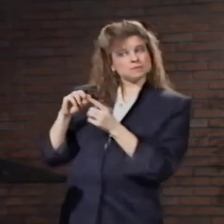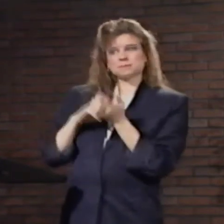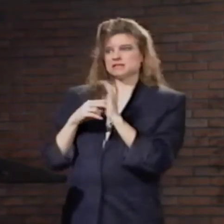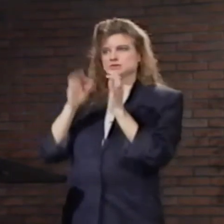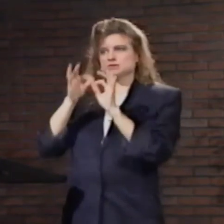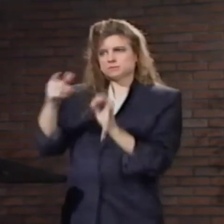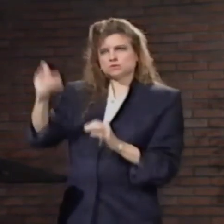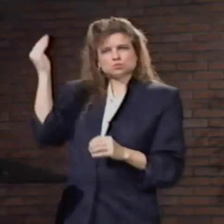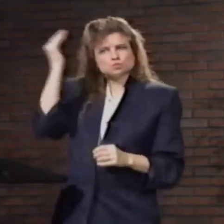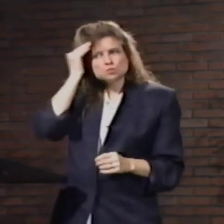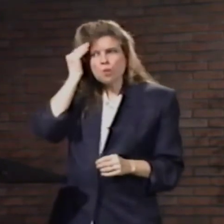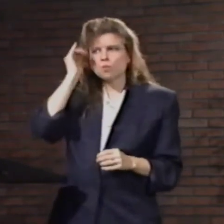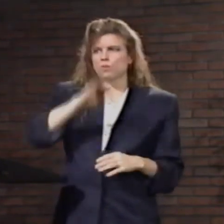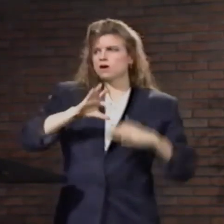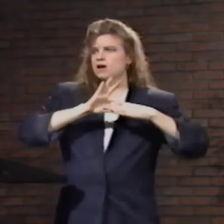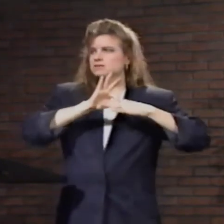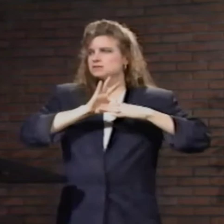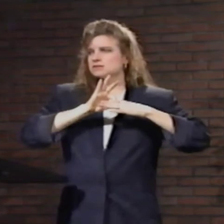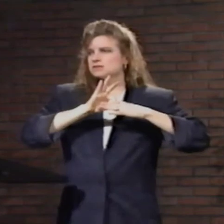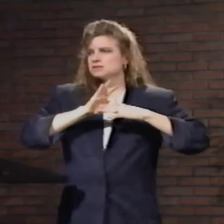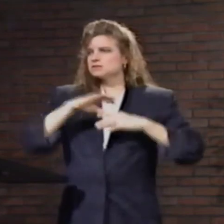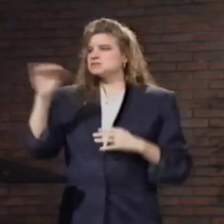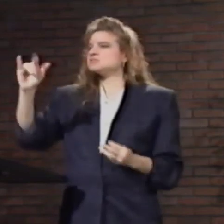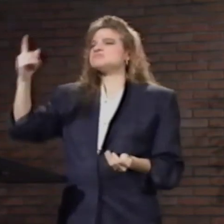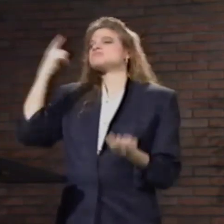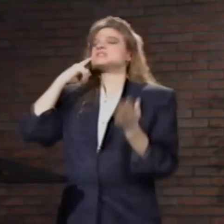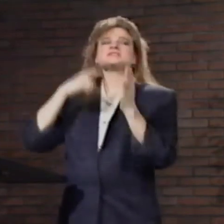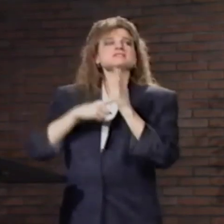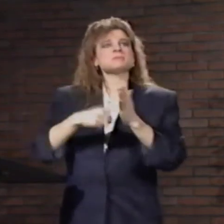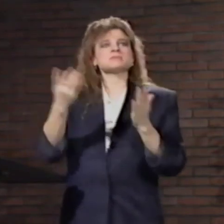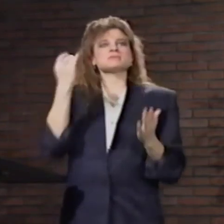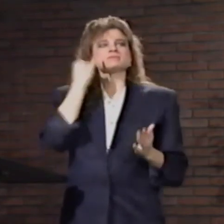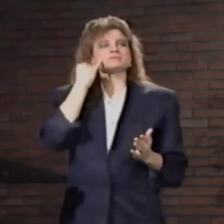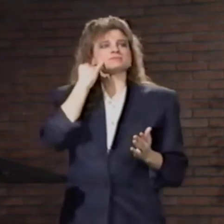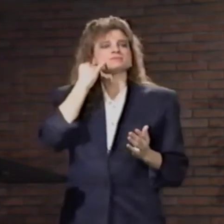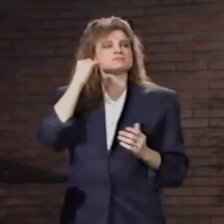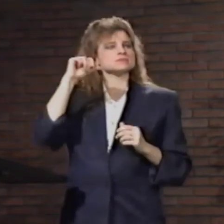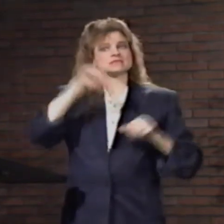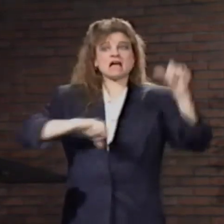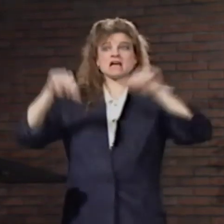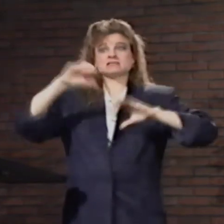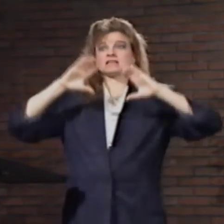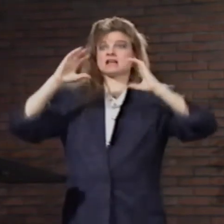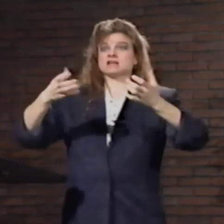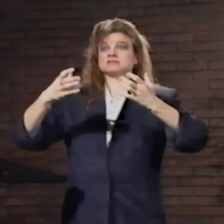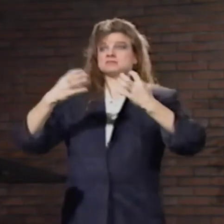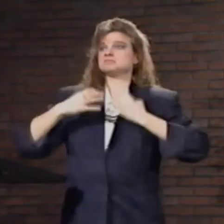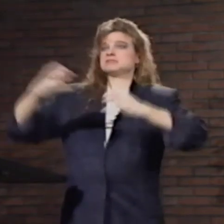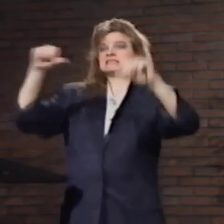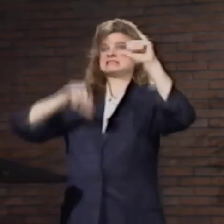about the technical terms of the ADA, that can affect the effectiveness of my